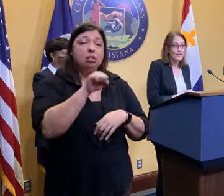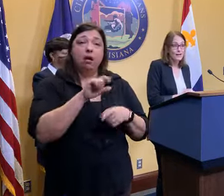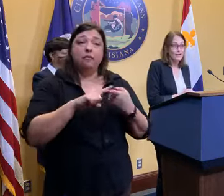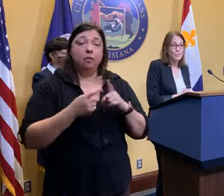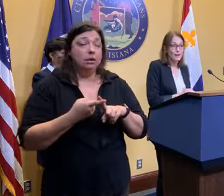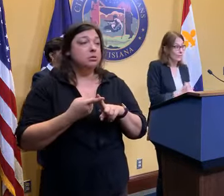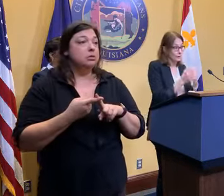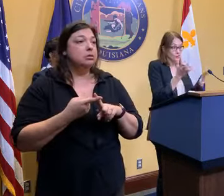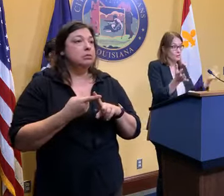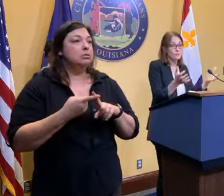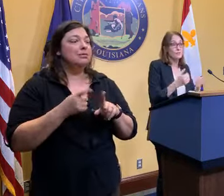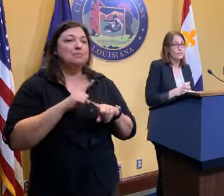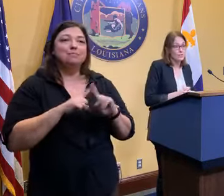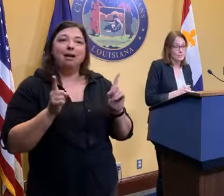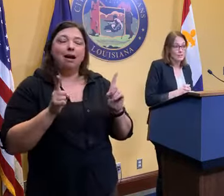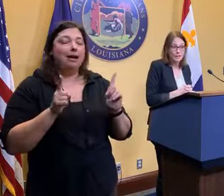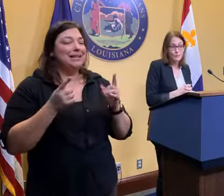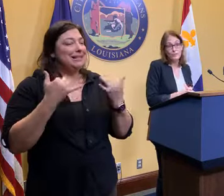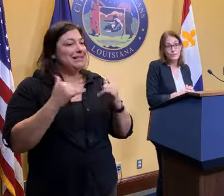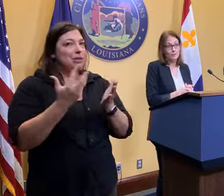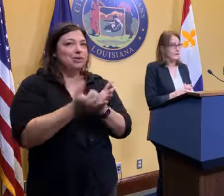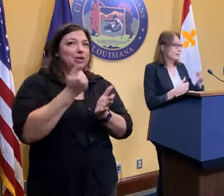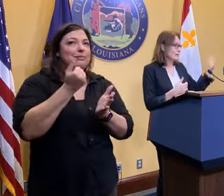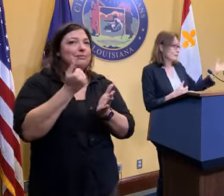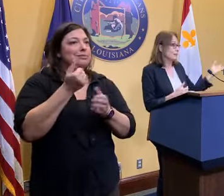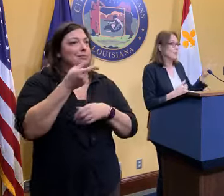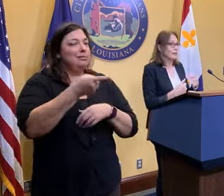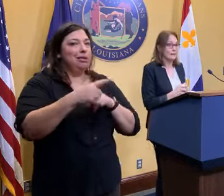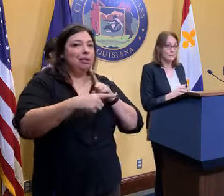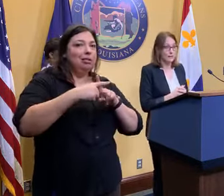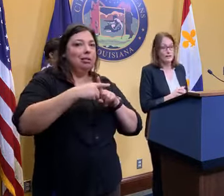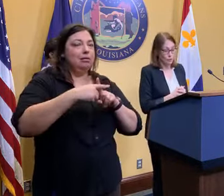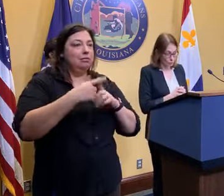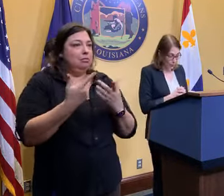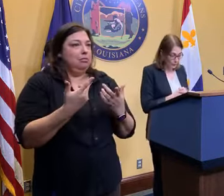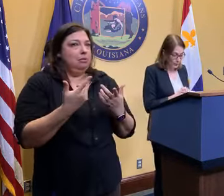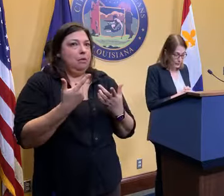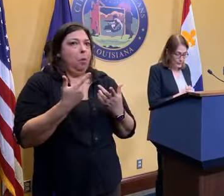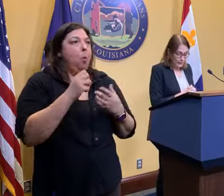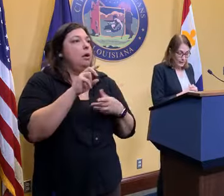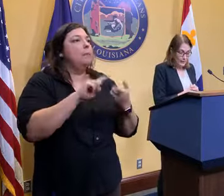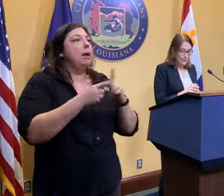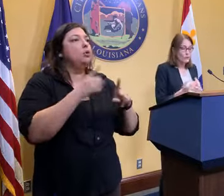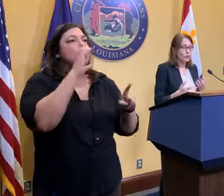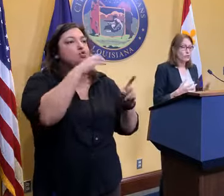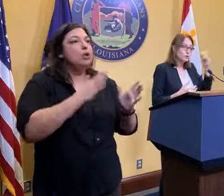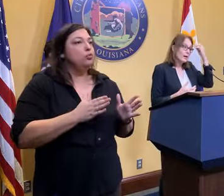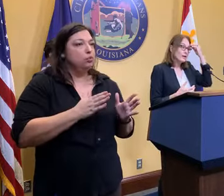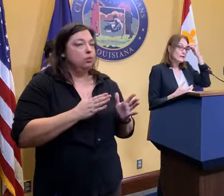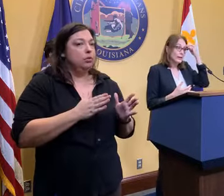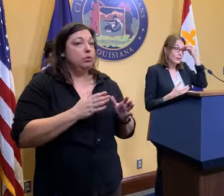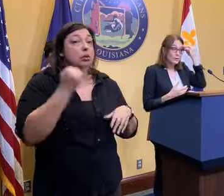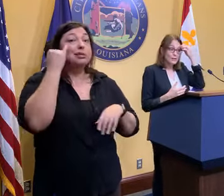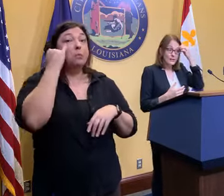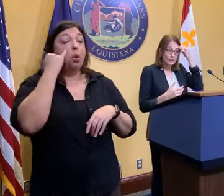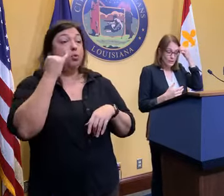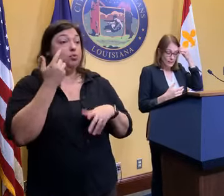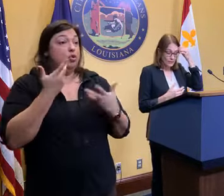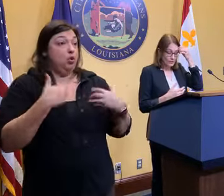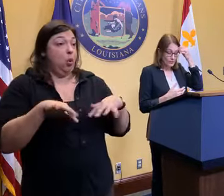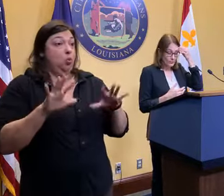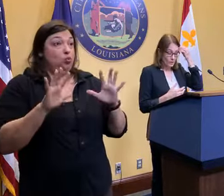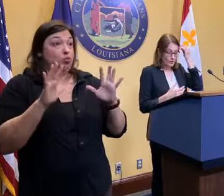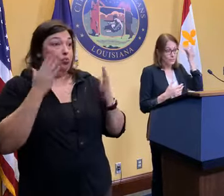friends, but there's just as much chance that they could be infected as somebody that I don't know. If you're unsure how to celebrate